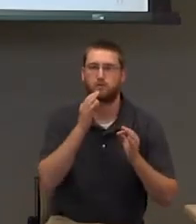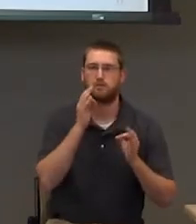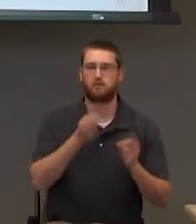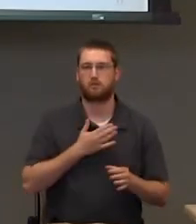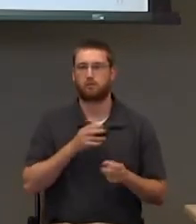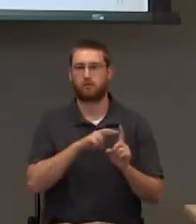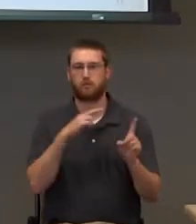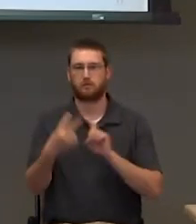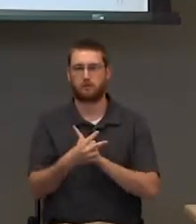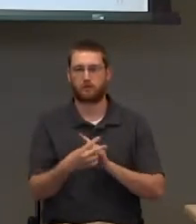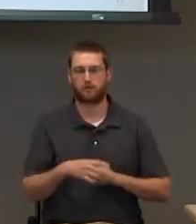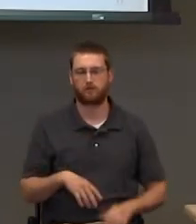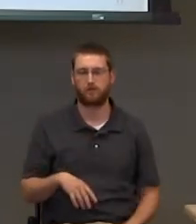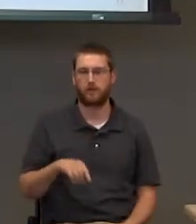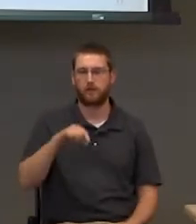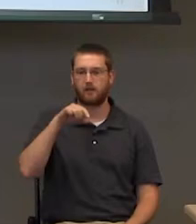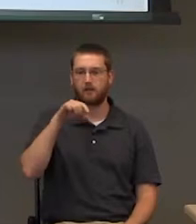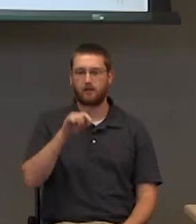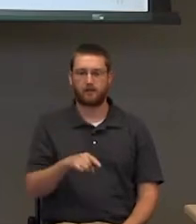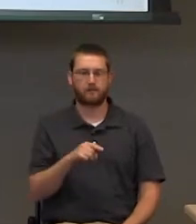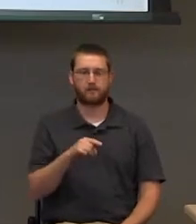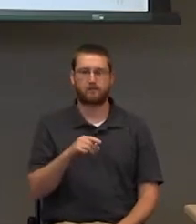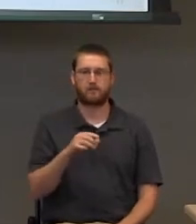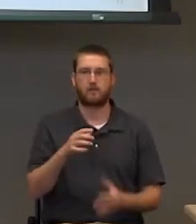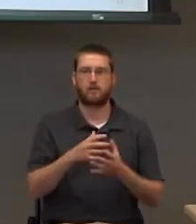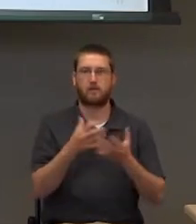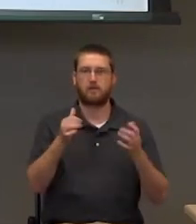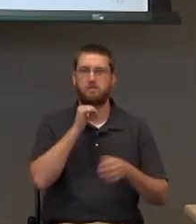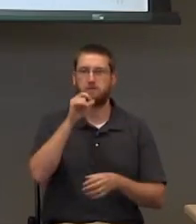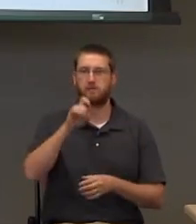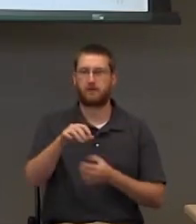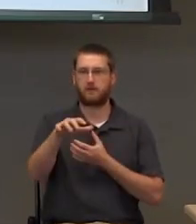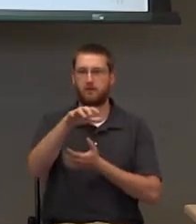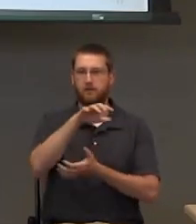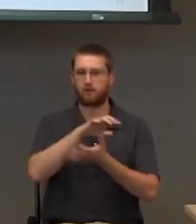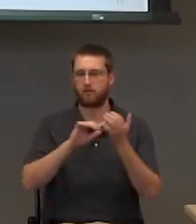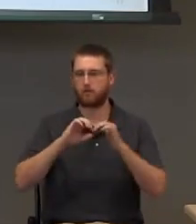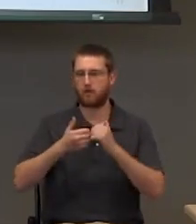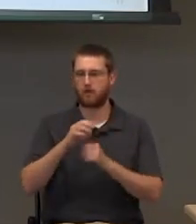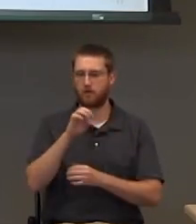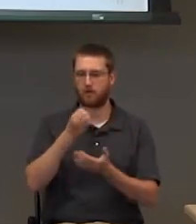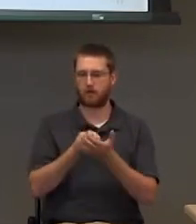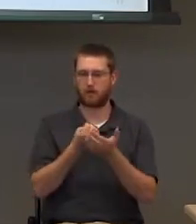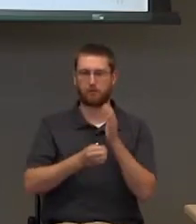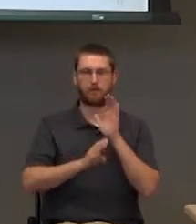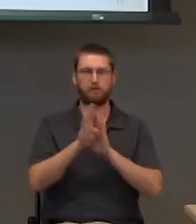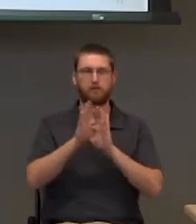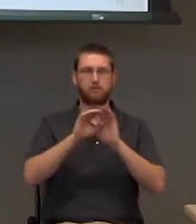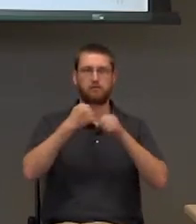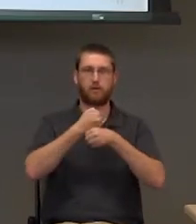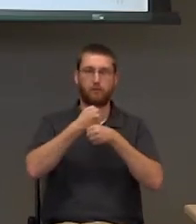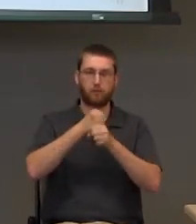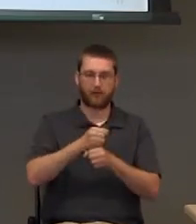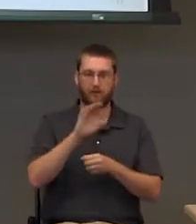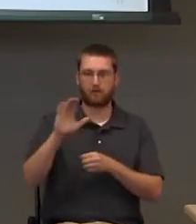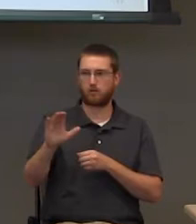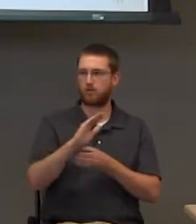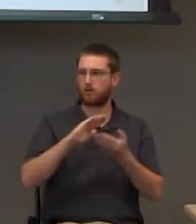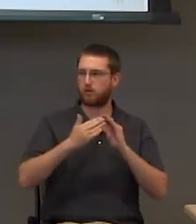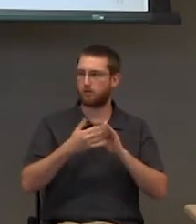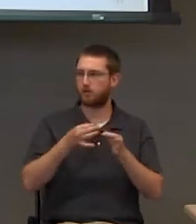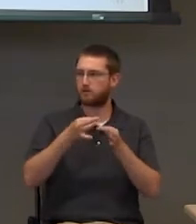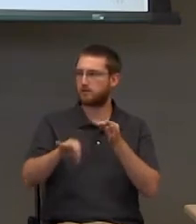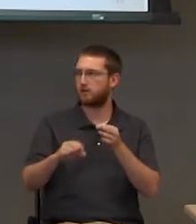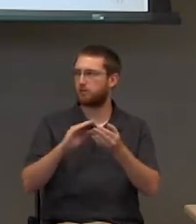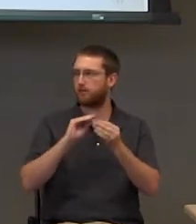to this organization. There's a lot of unnecessary confusion about how economic development decisions are made in your community, and in reality, it's a